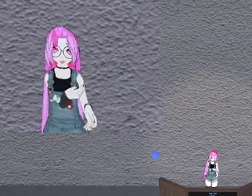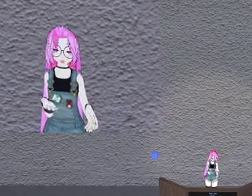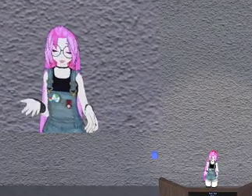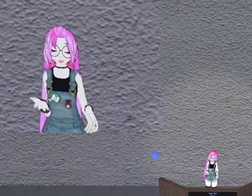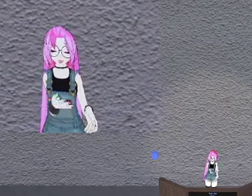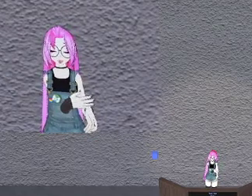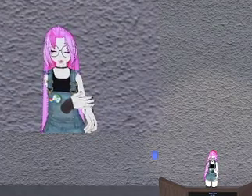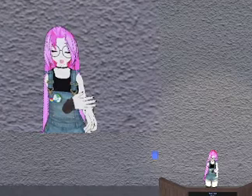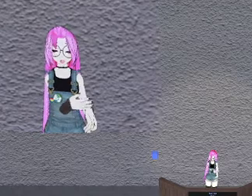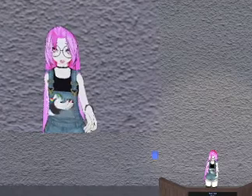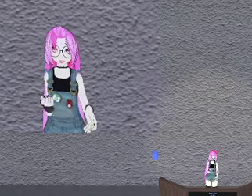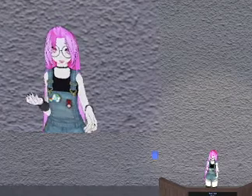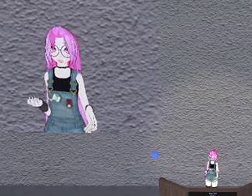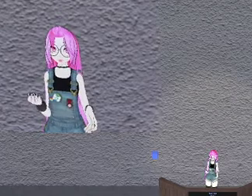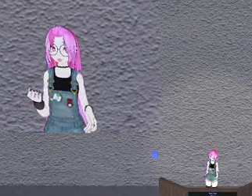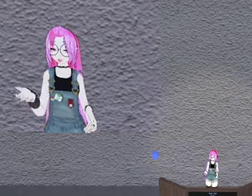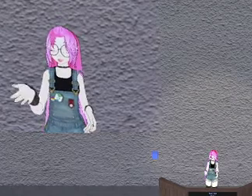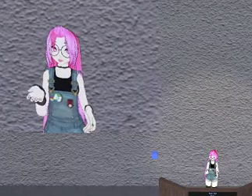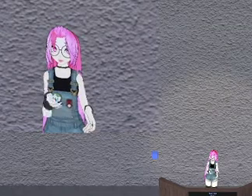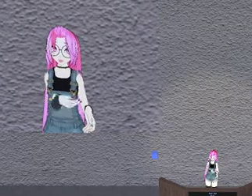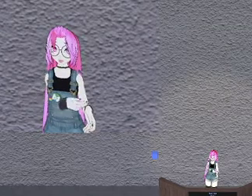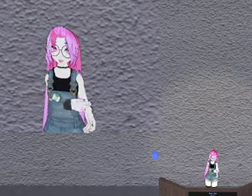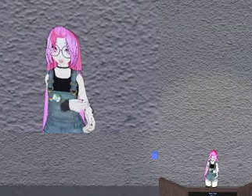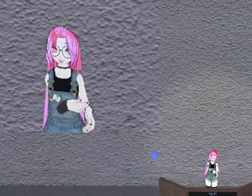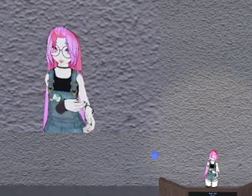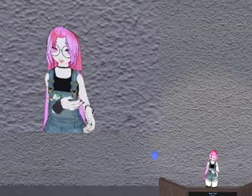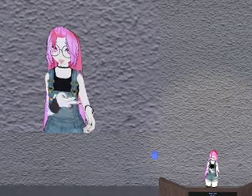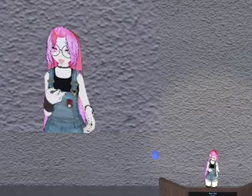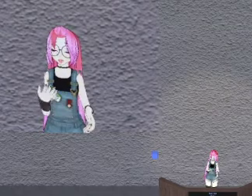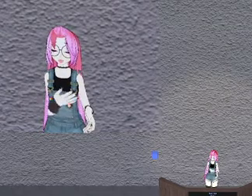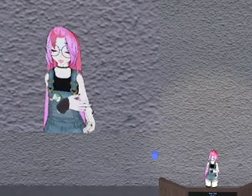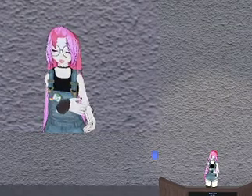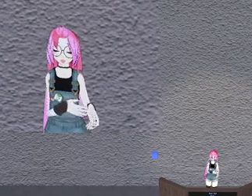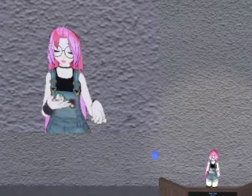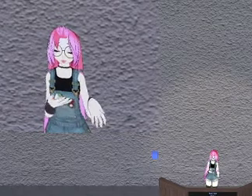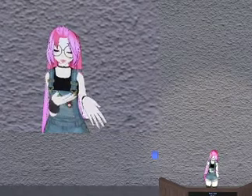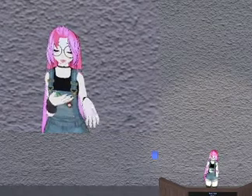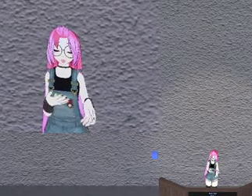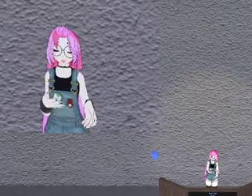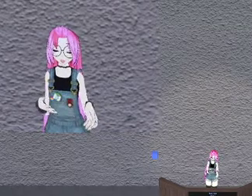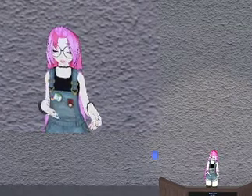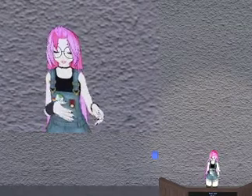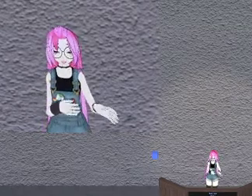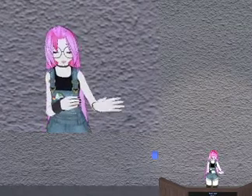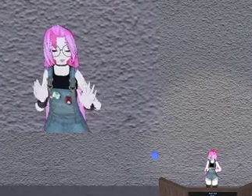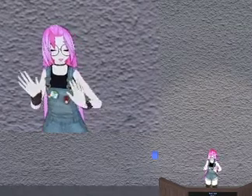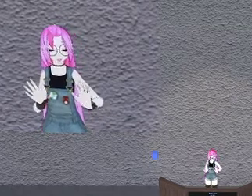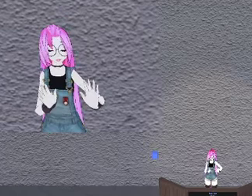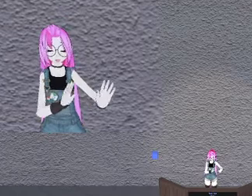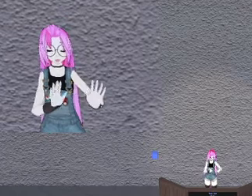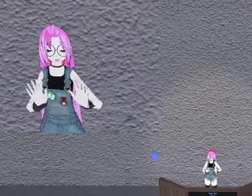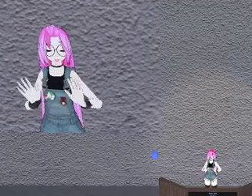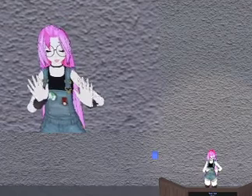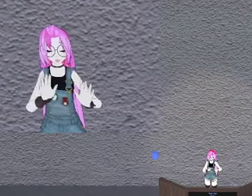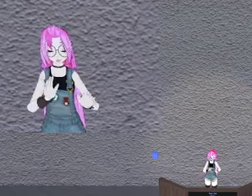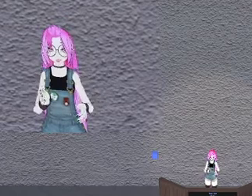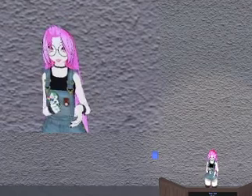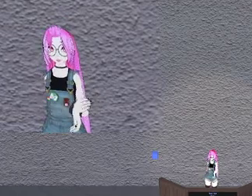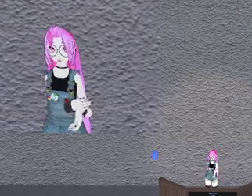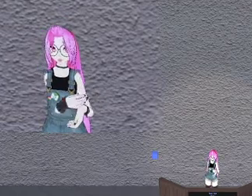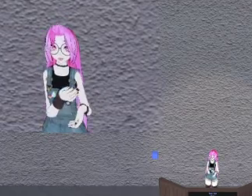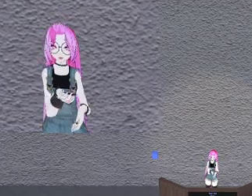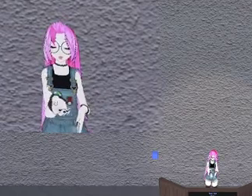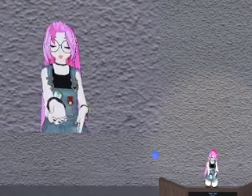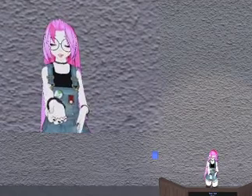you know, if a non-native English speaker was like, hey, I noticed that, you know, you do this mannerism when you're saying certain